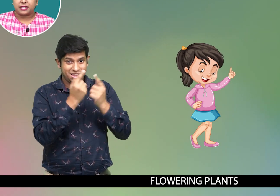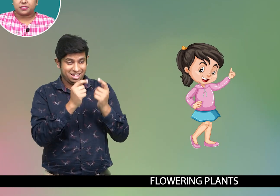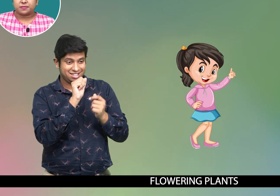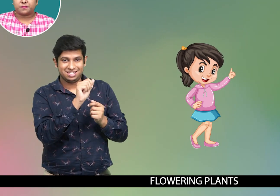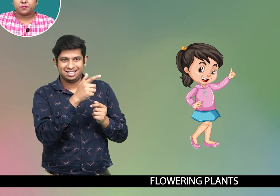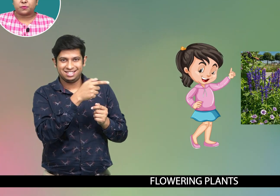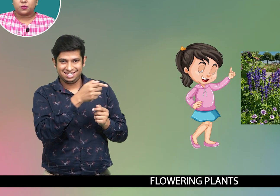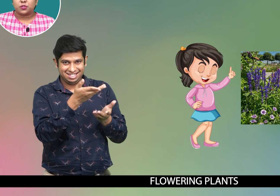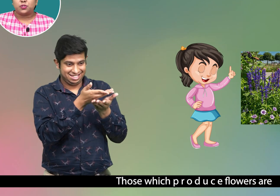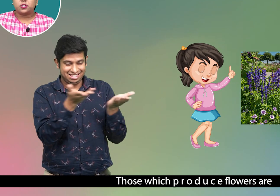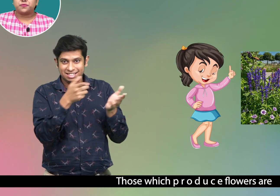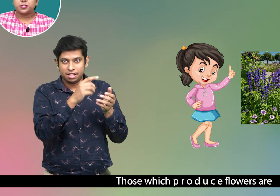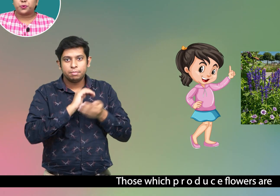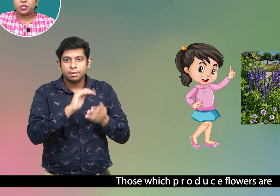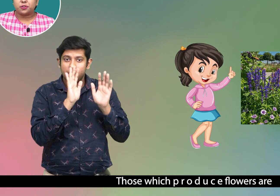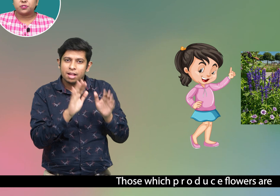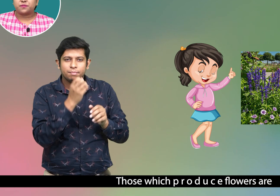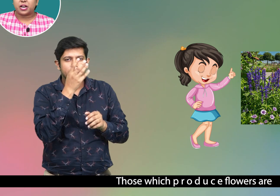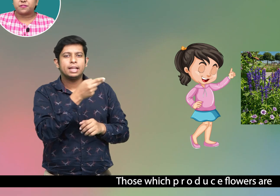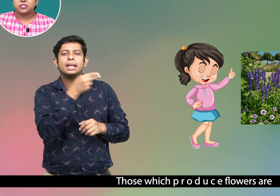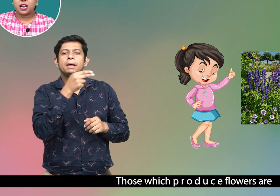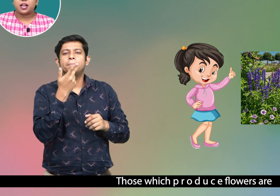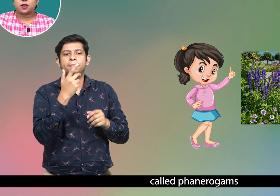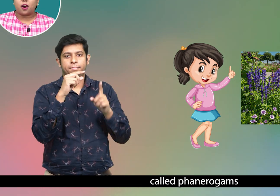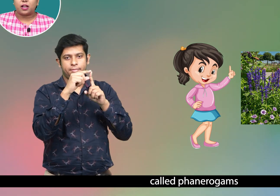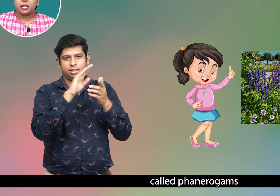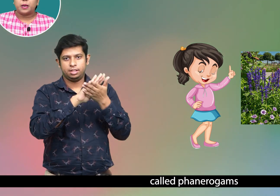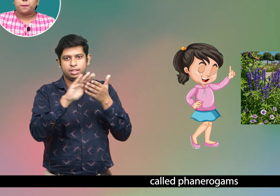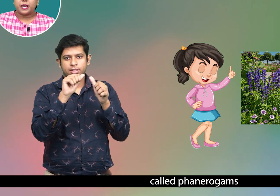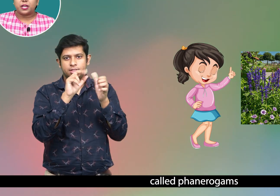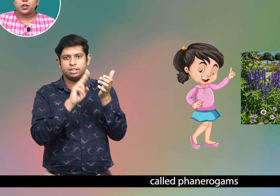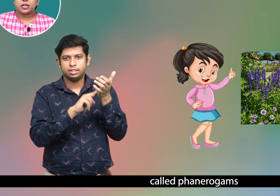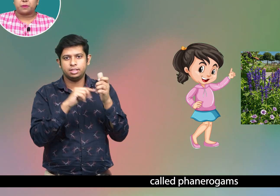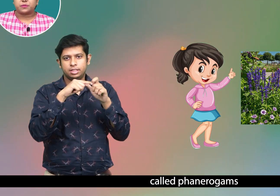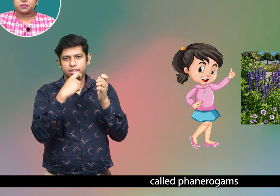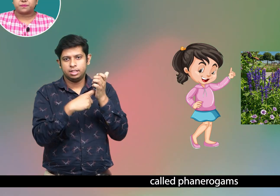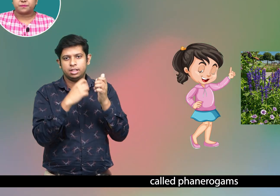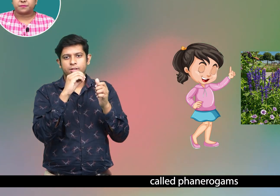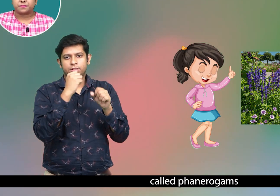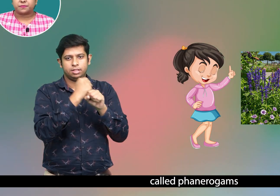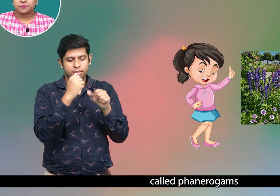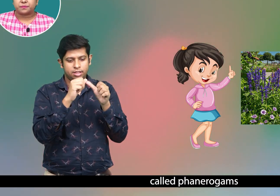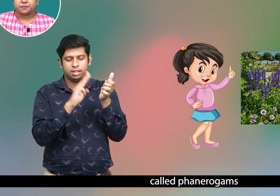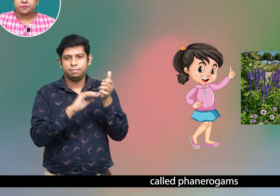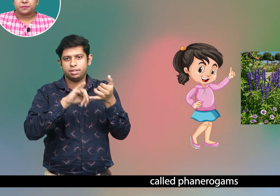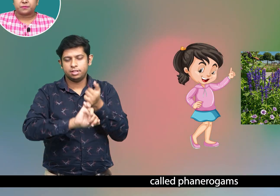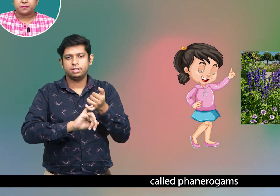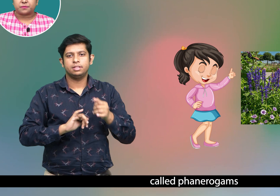Flowering plants. Those which produce flowers are called penereogams.